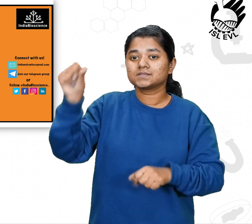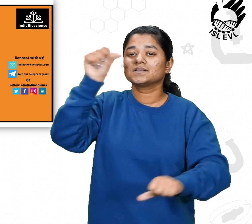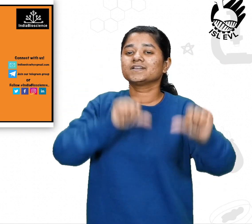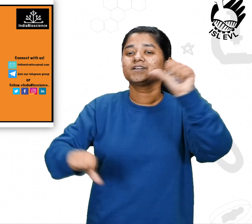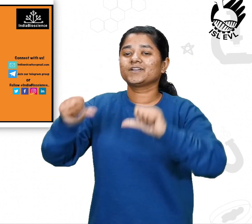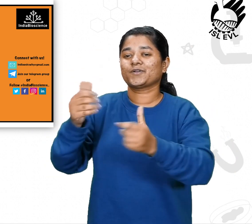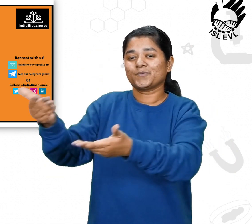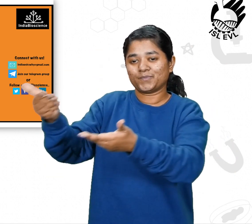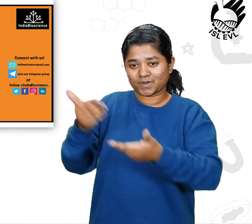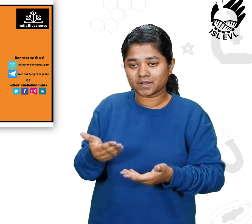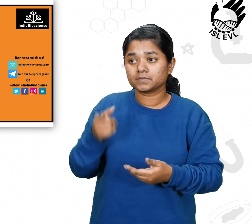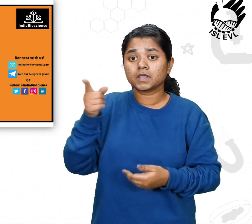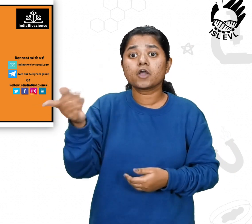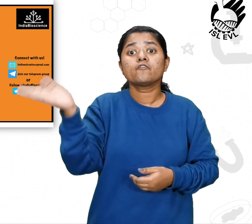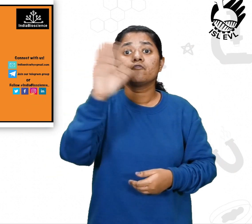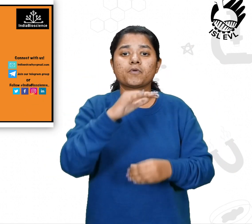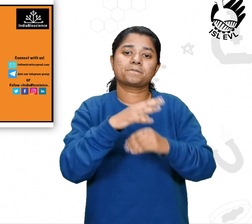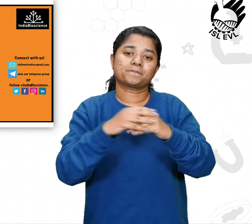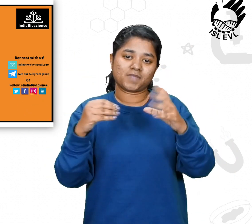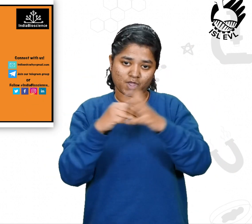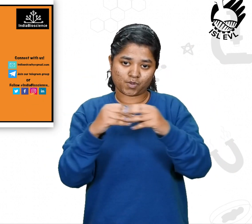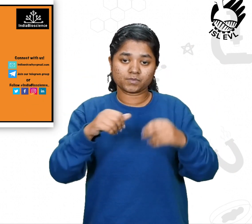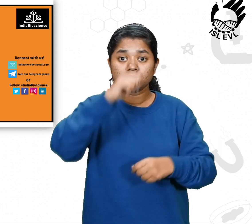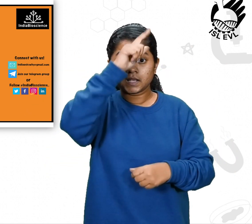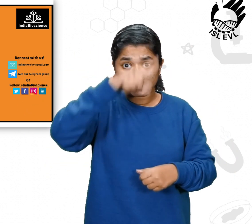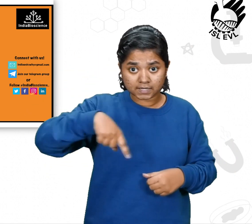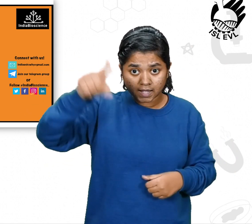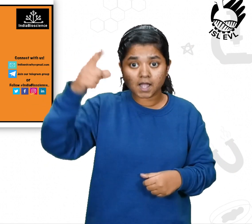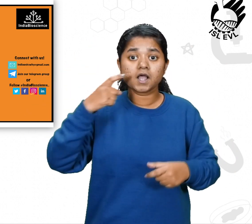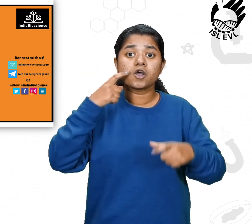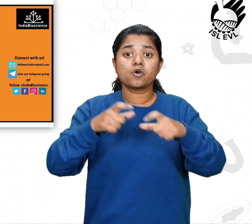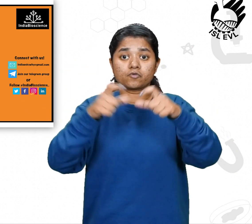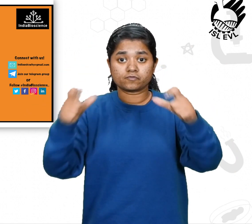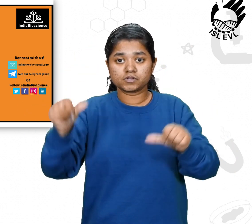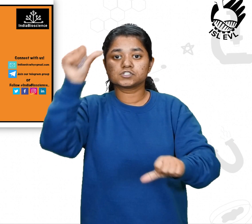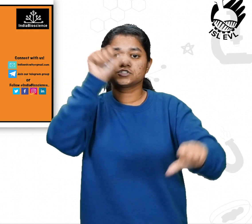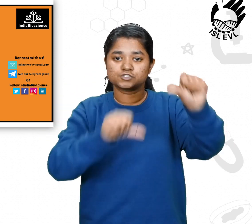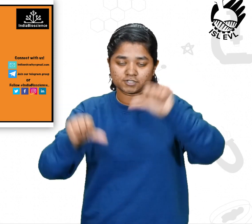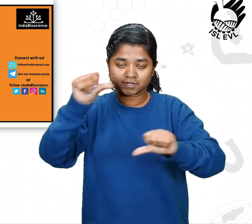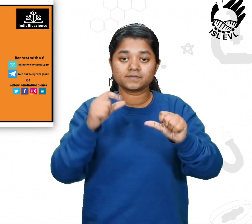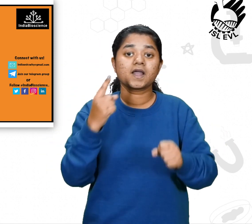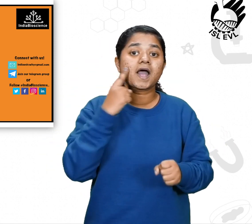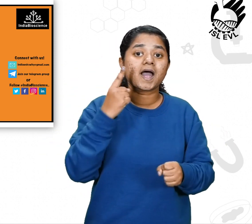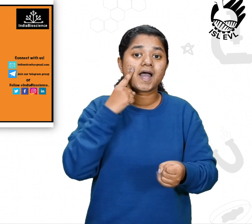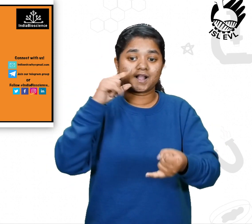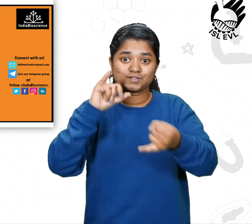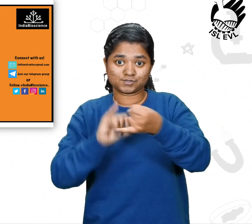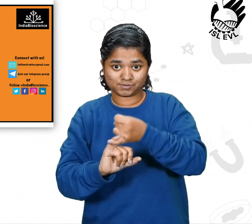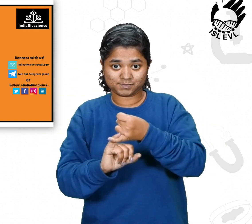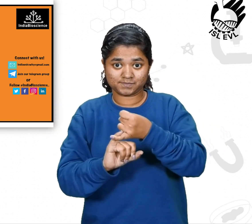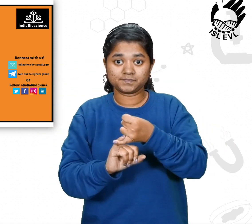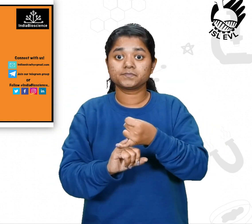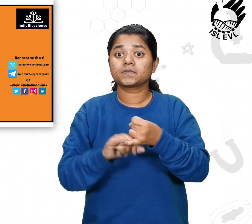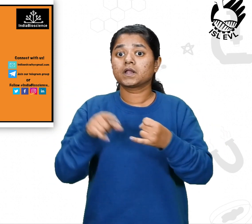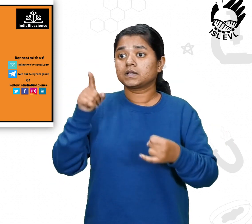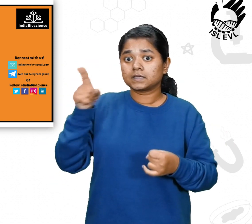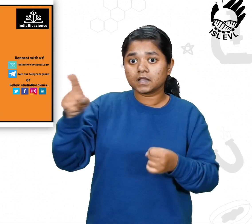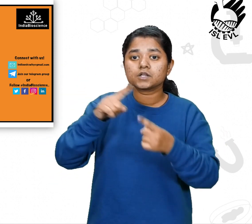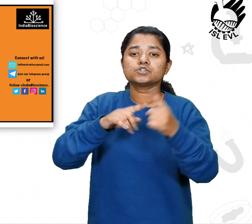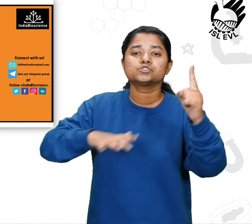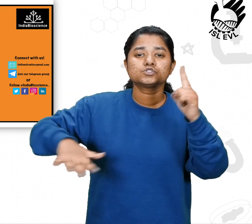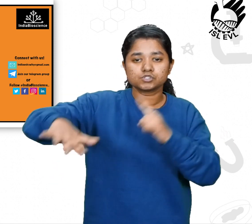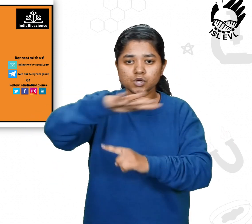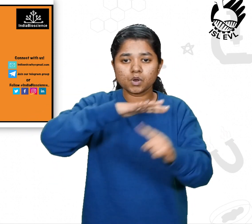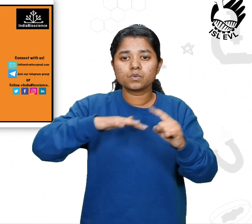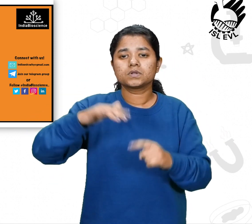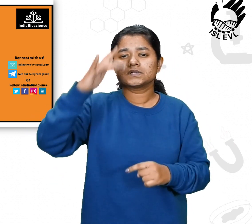Ecological Sciences at Indian Institute of Science, who among various other cool ecological phenomena also